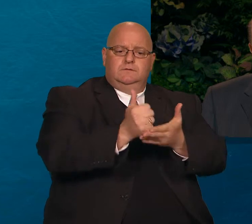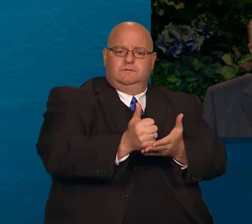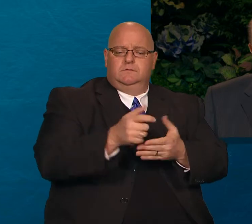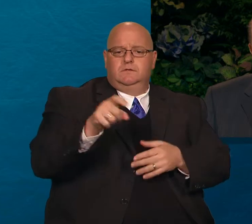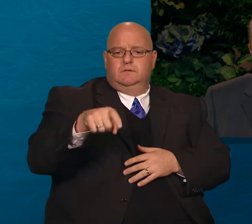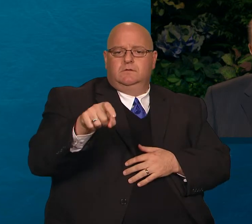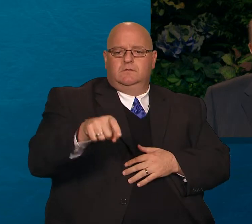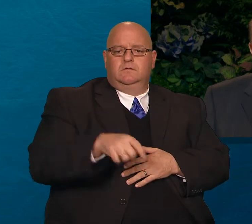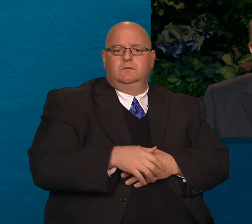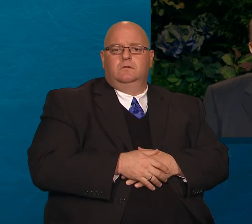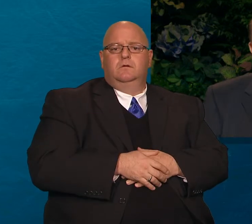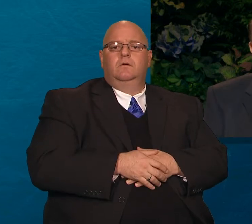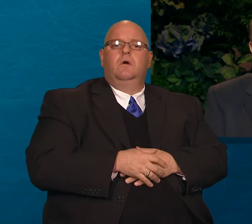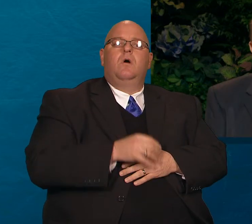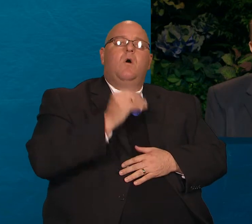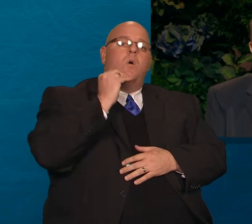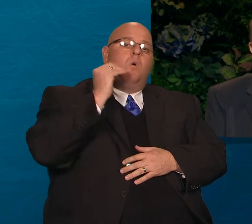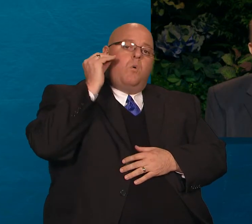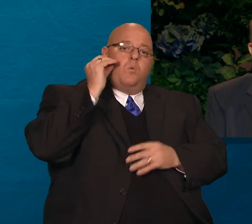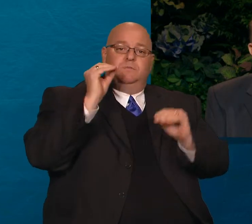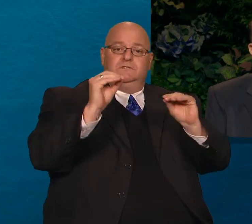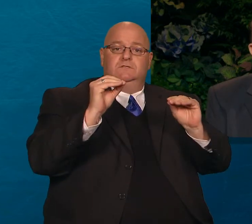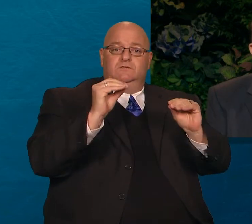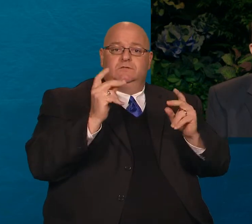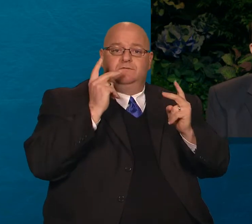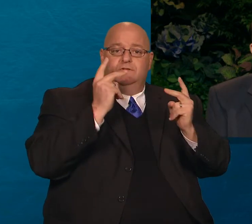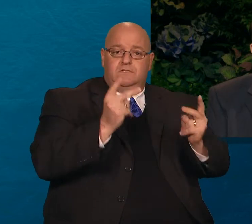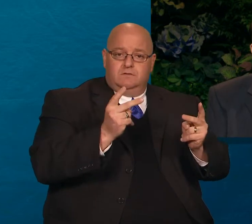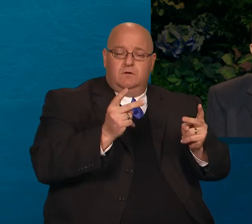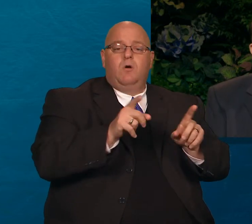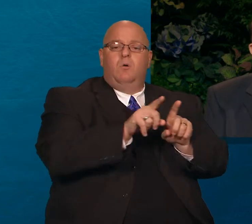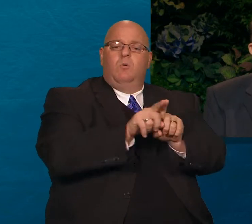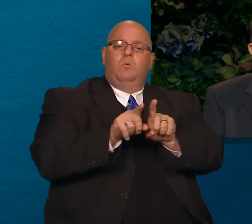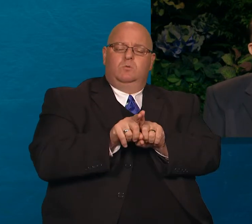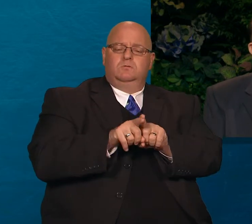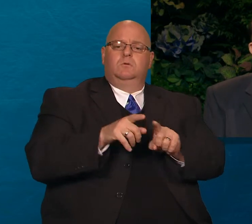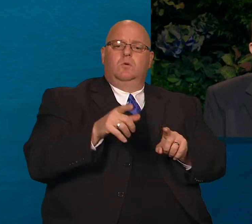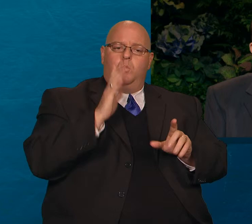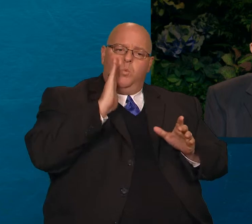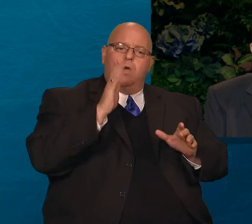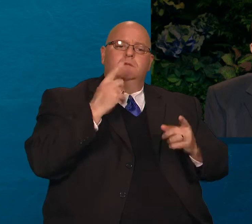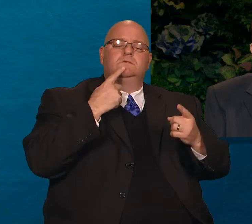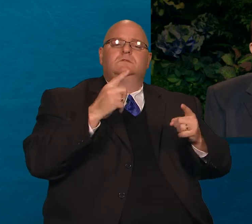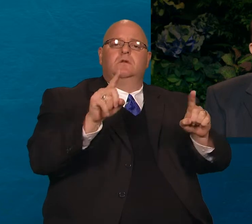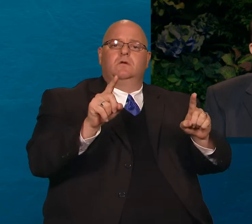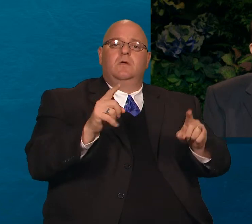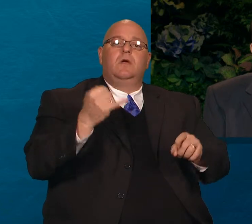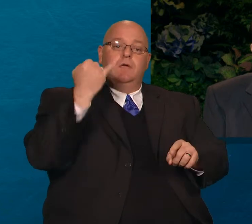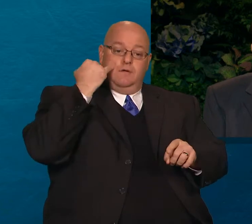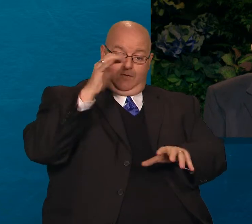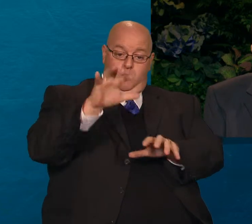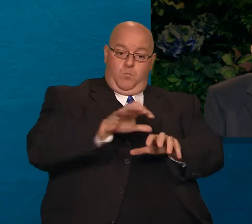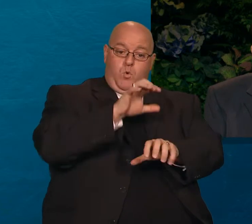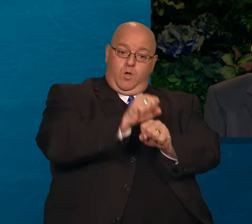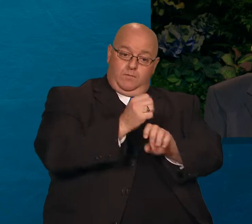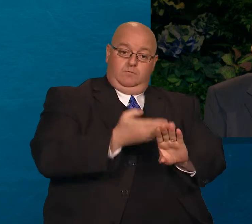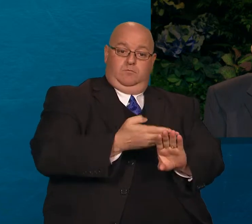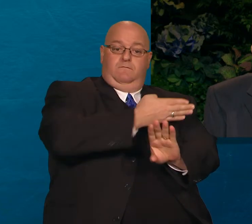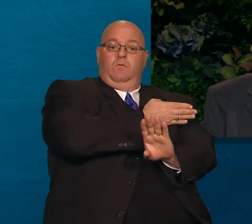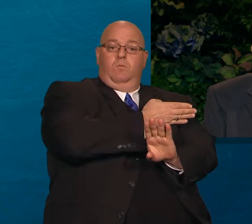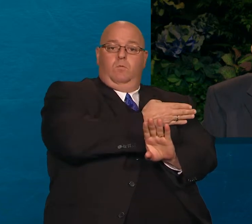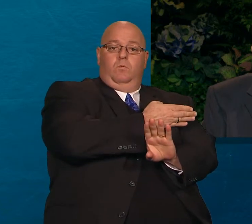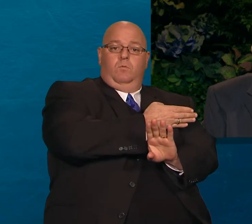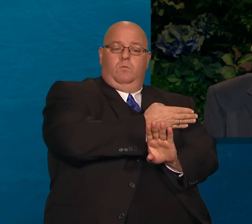assistance. A home teaching visit is also more likely to be successful if an appointment is made in